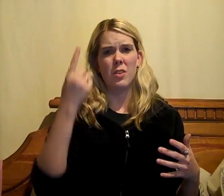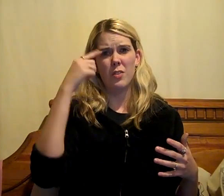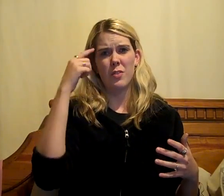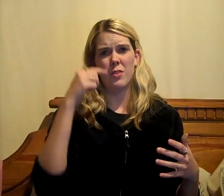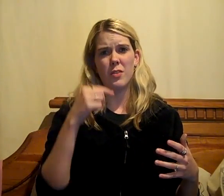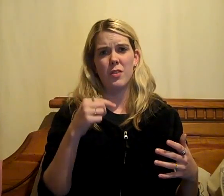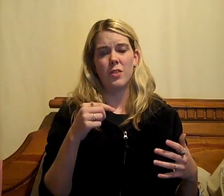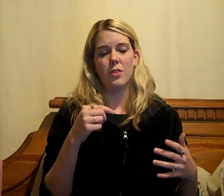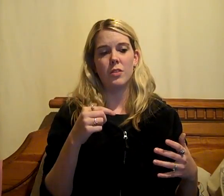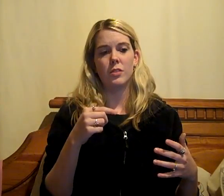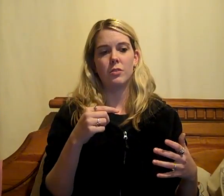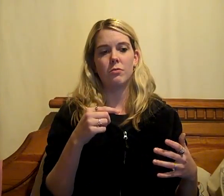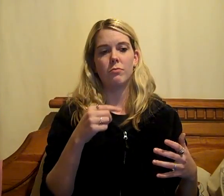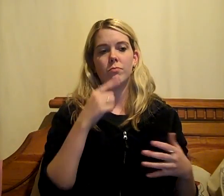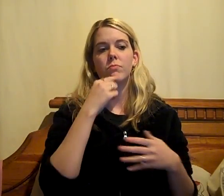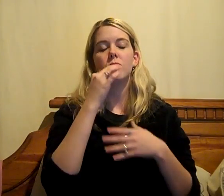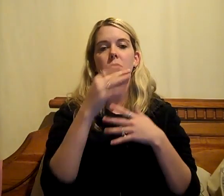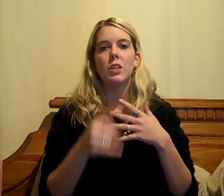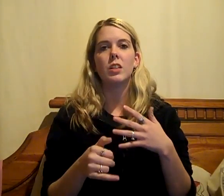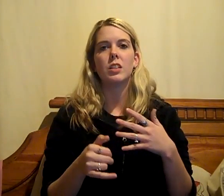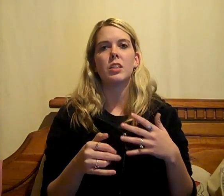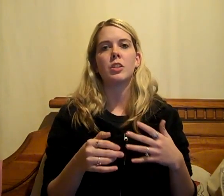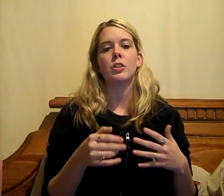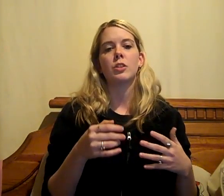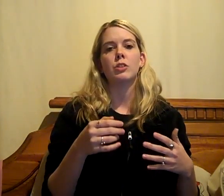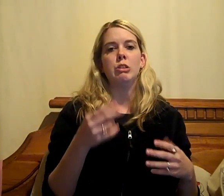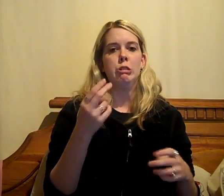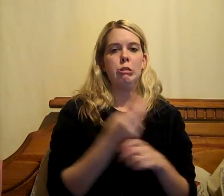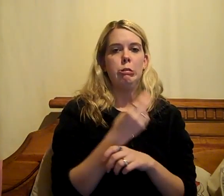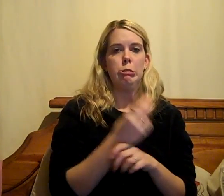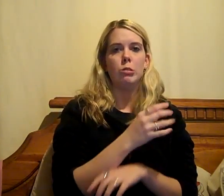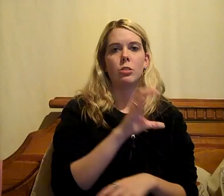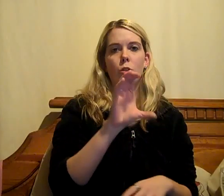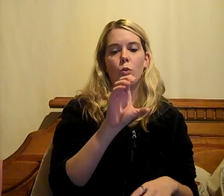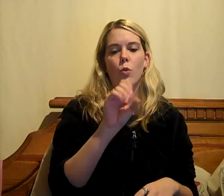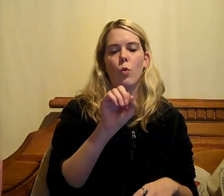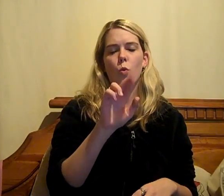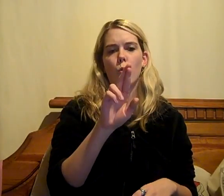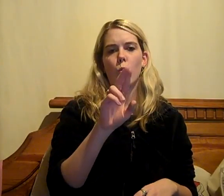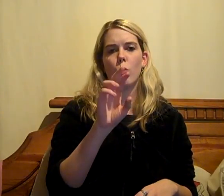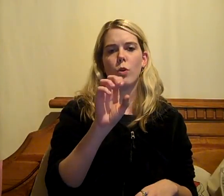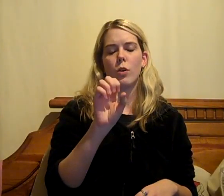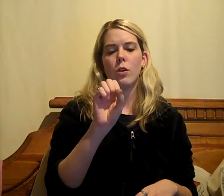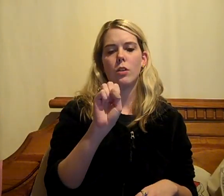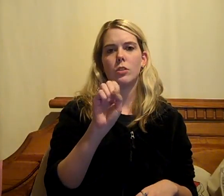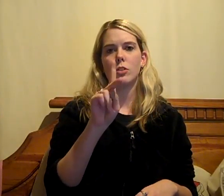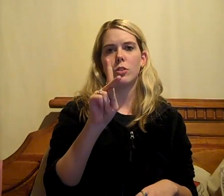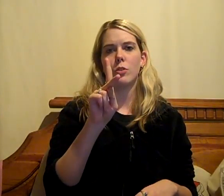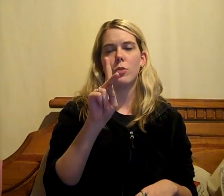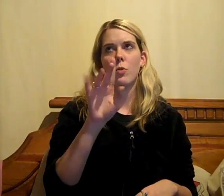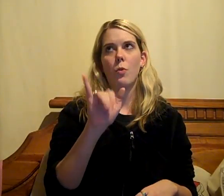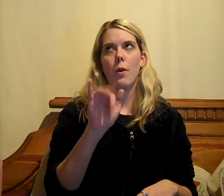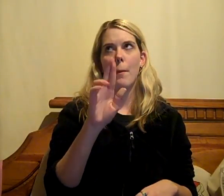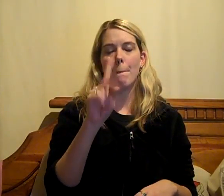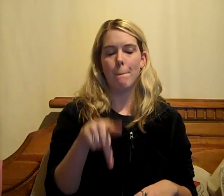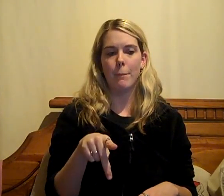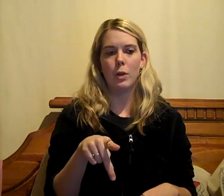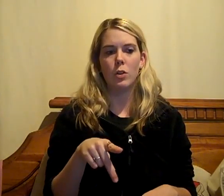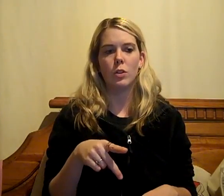corn syrup from your cupboard. It is going to be a very sticky method, nonetheless, whatever, it washes off and it works. So it's corn